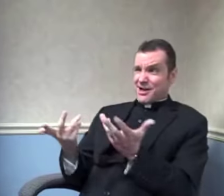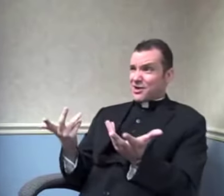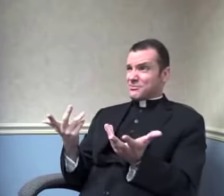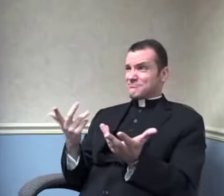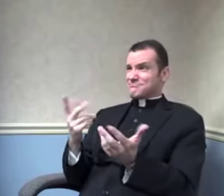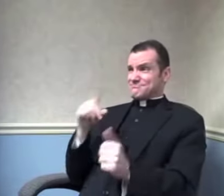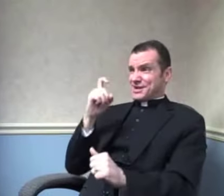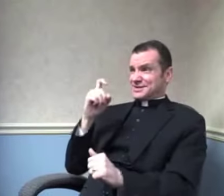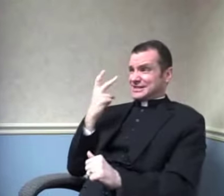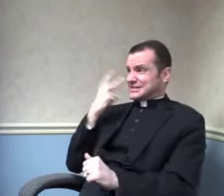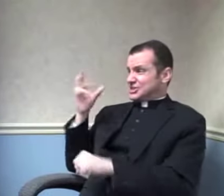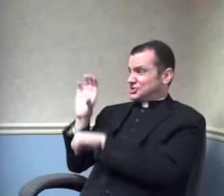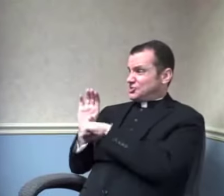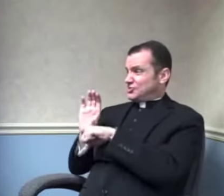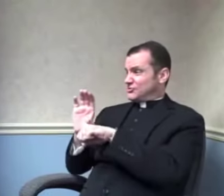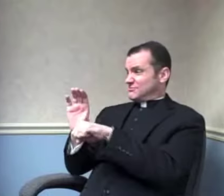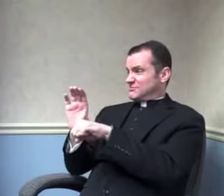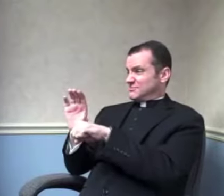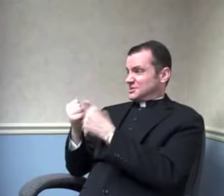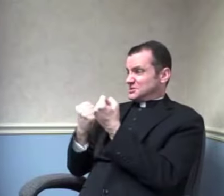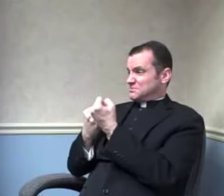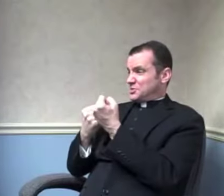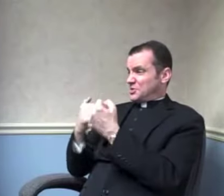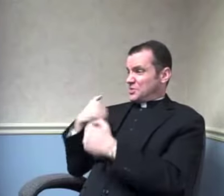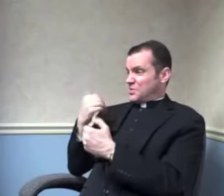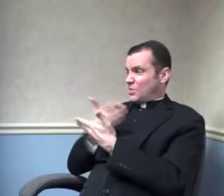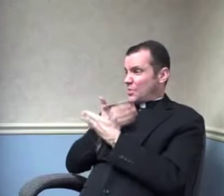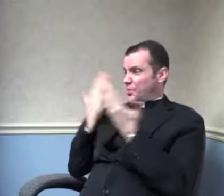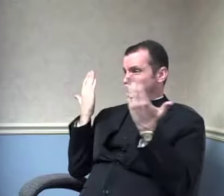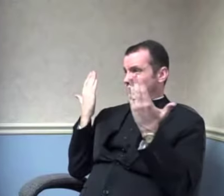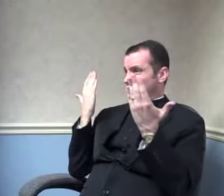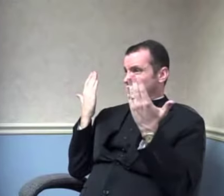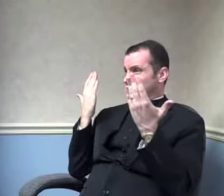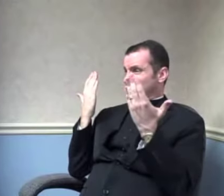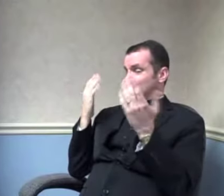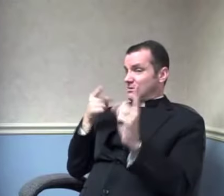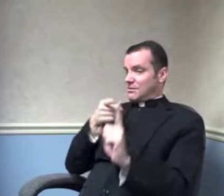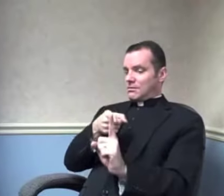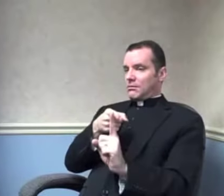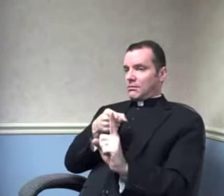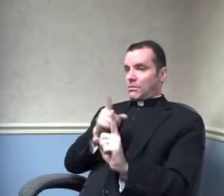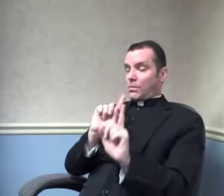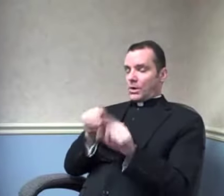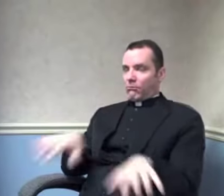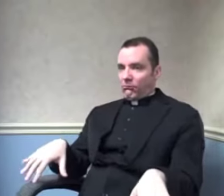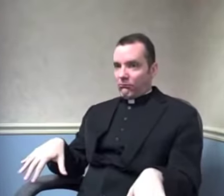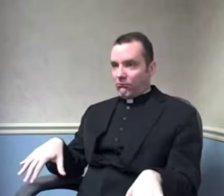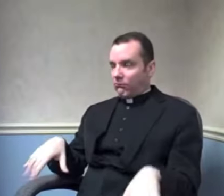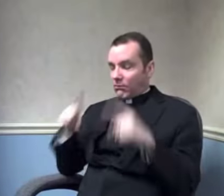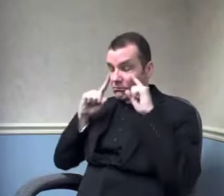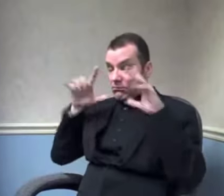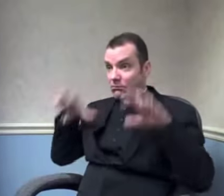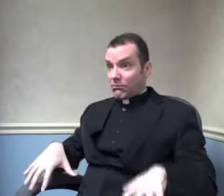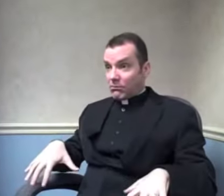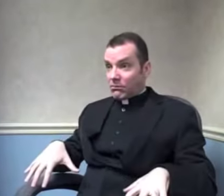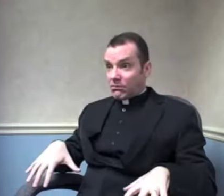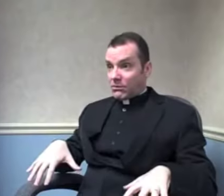it, and they didn't think it would be any benefit to them, especially since they didn't see the church supporting young people. But when they